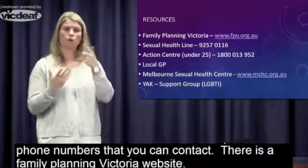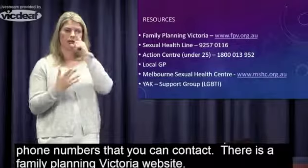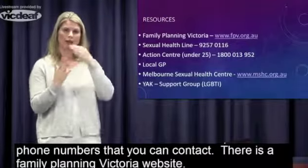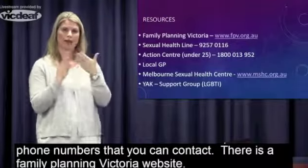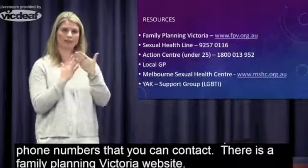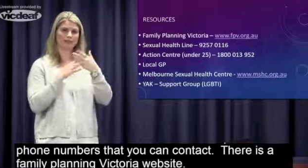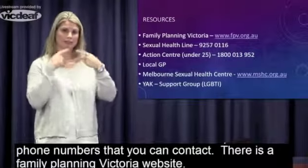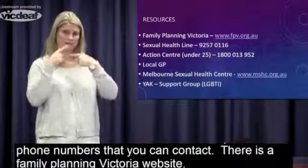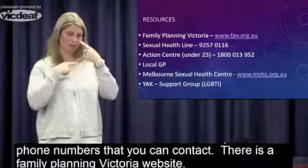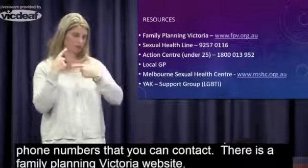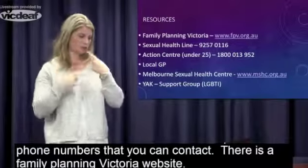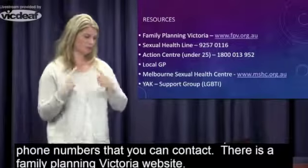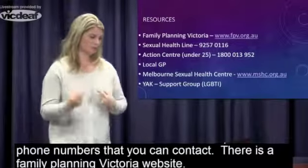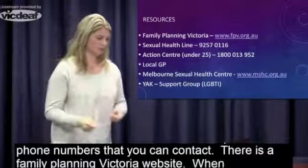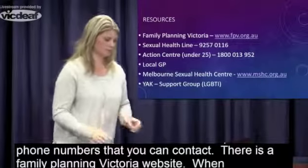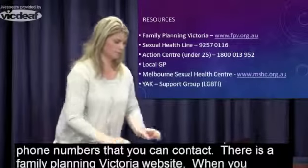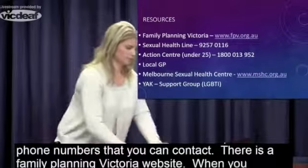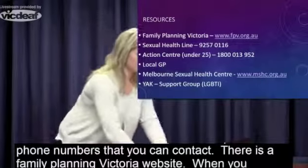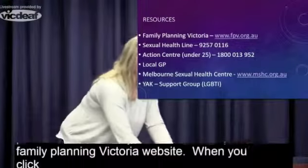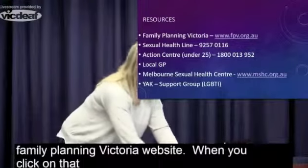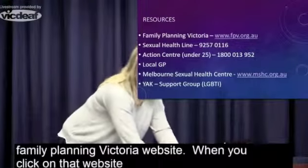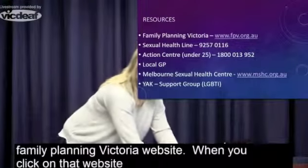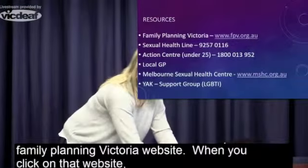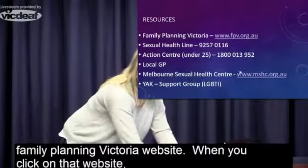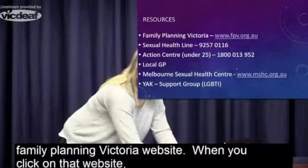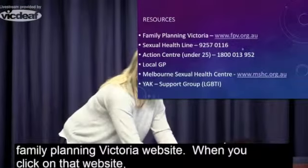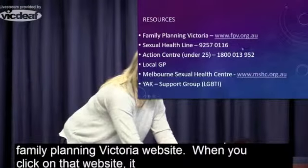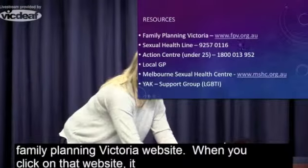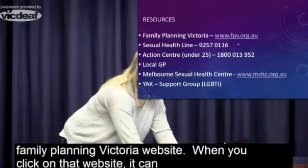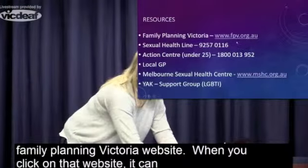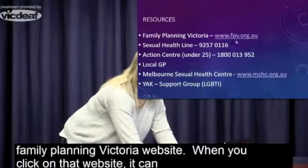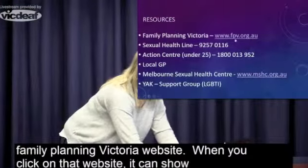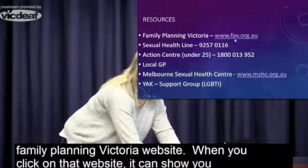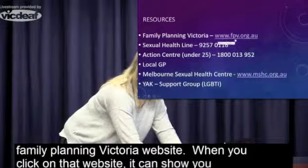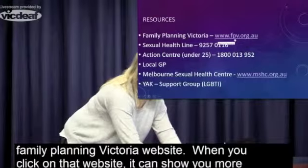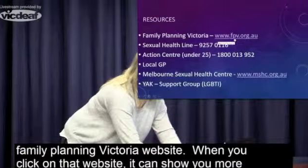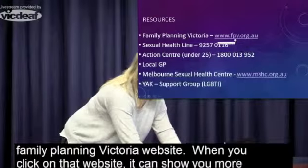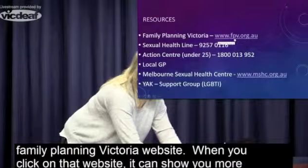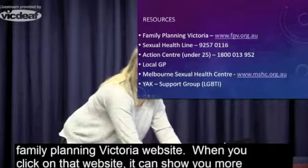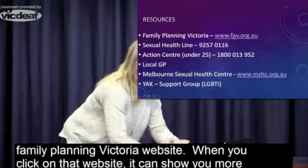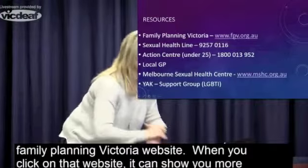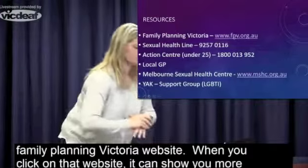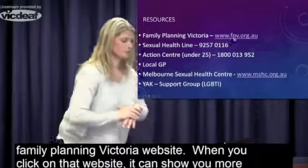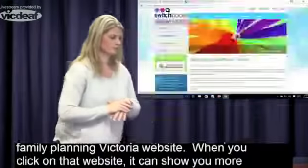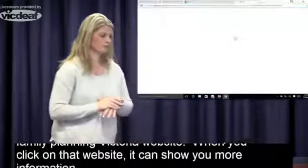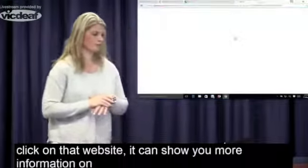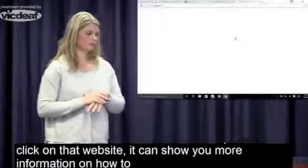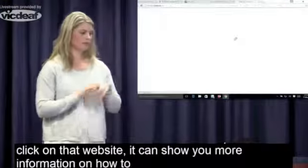And when you click on that website, it can show you more information on how to access the website.